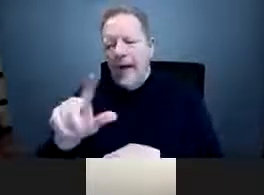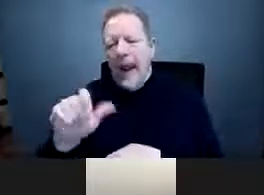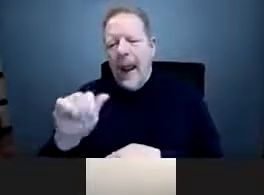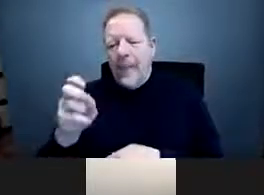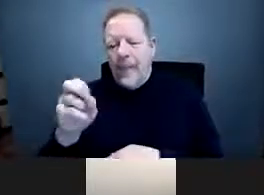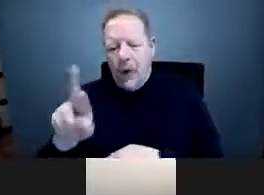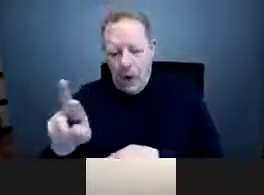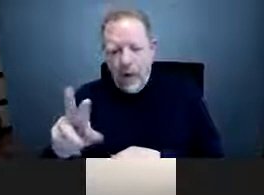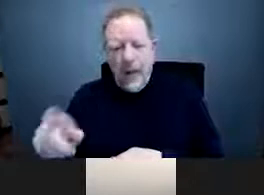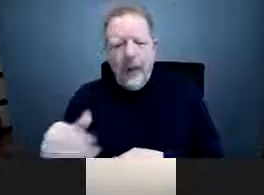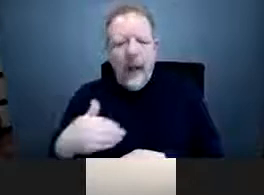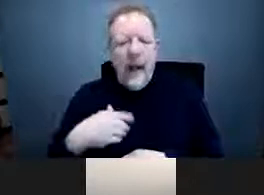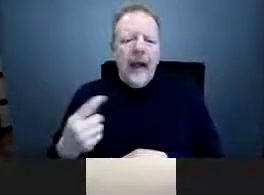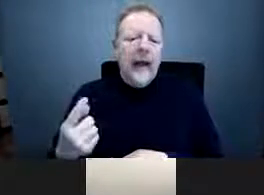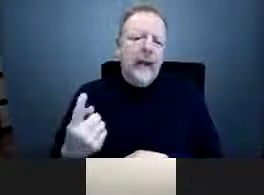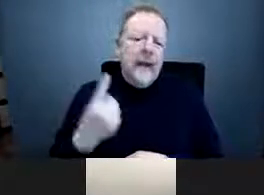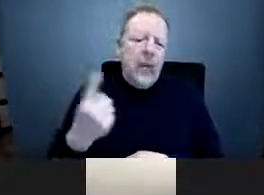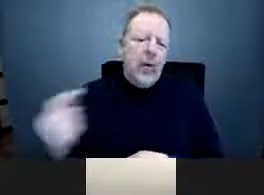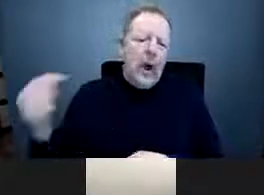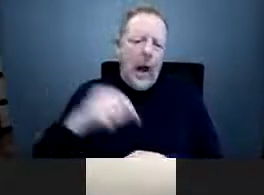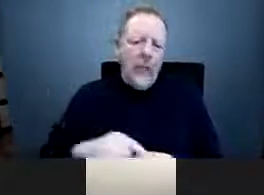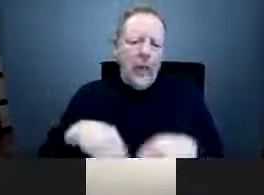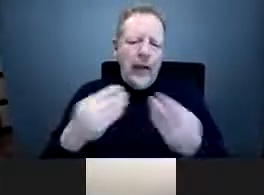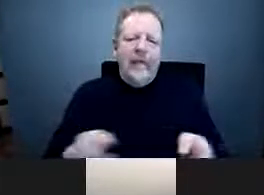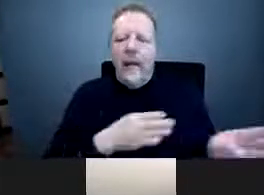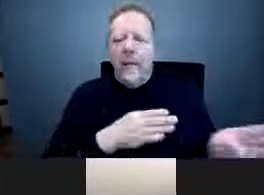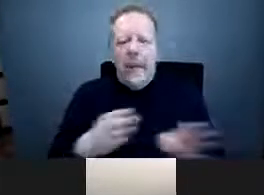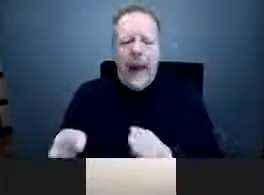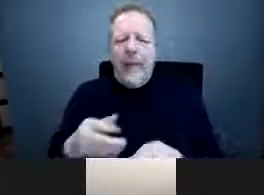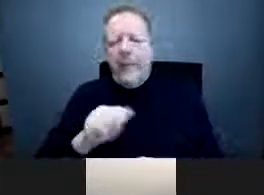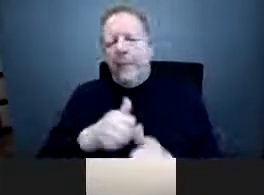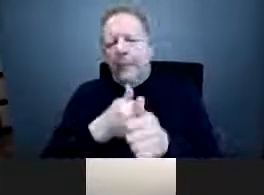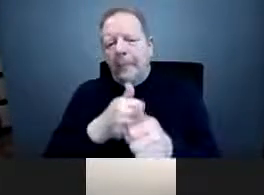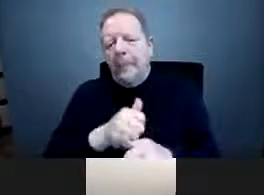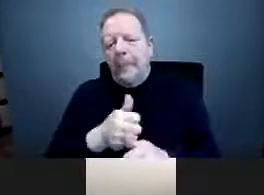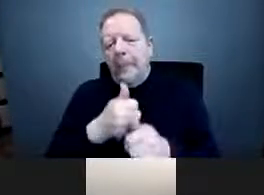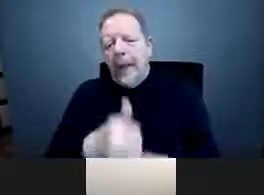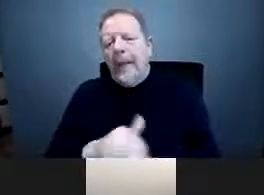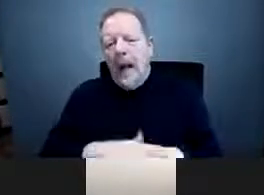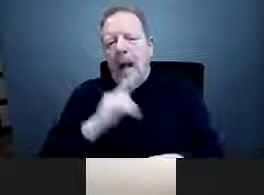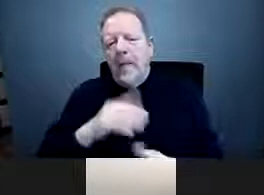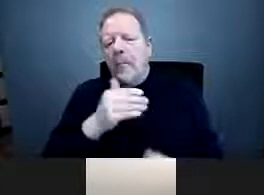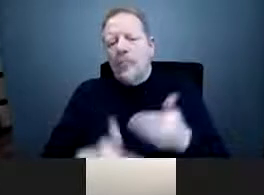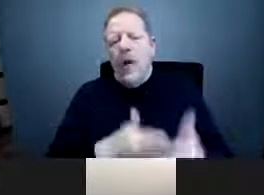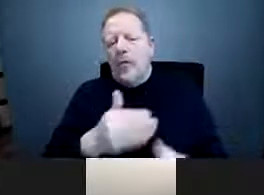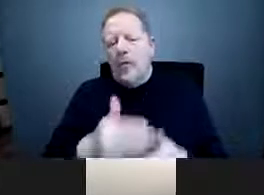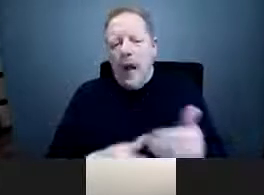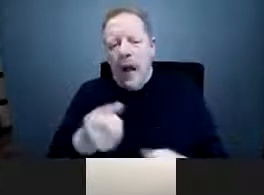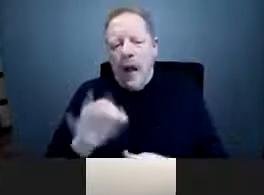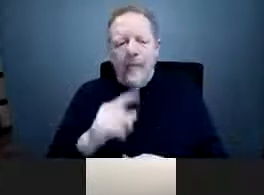a pending curriculum tentatively planned based on how the progress of the COVID